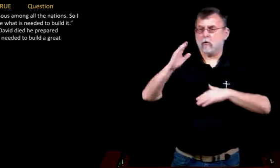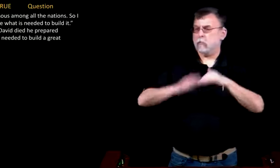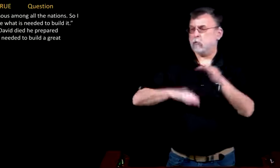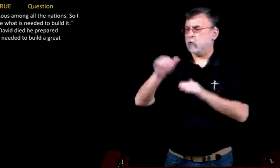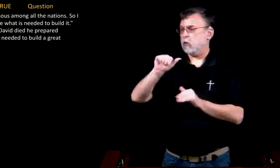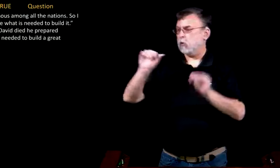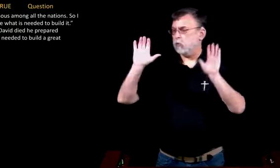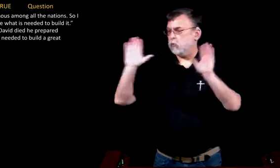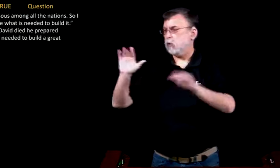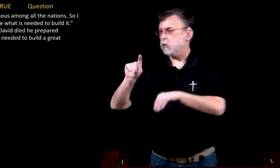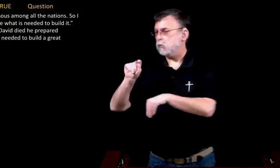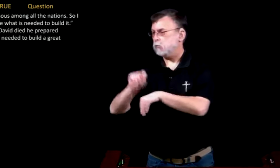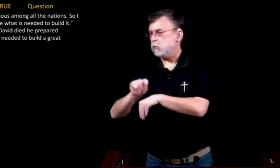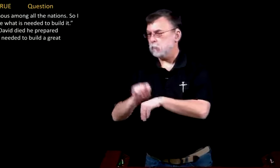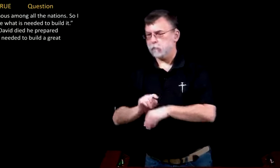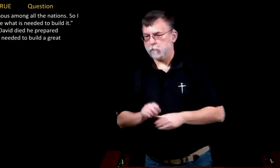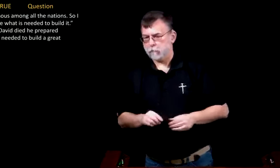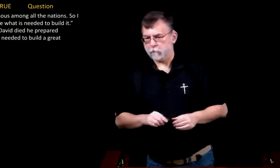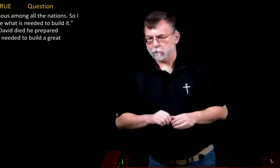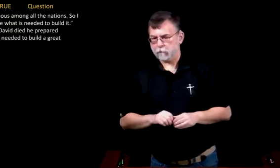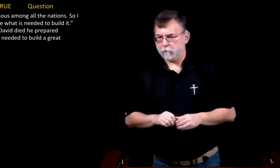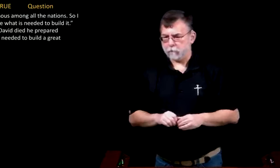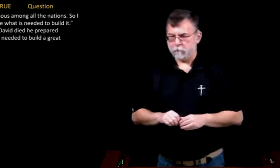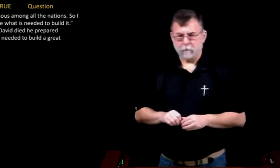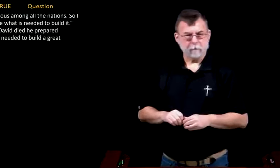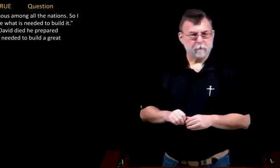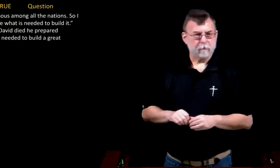everything needed to build a great temple.